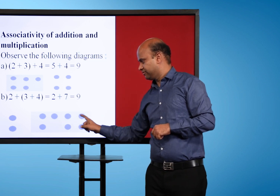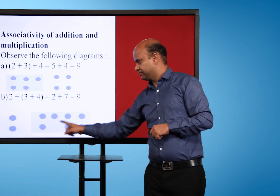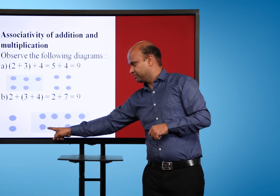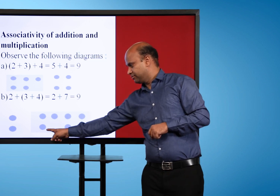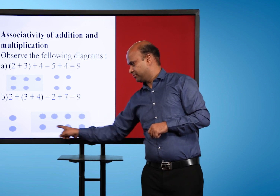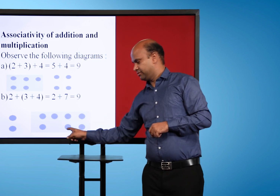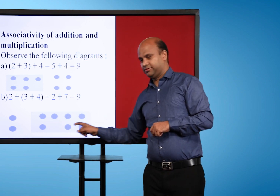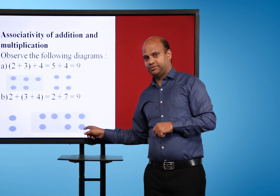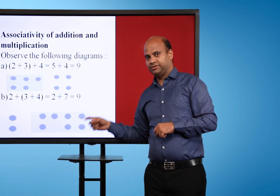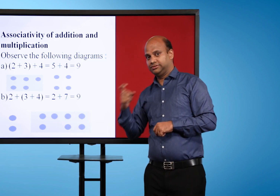balls.